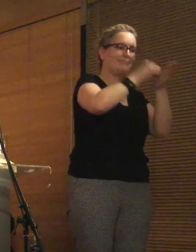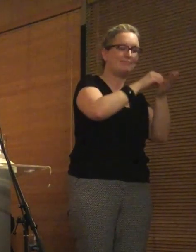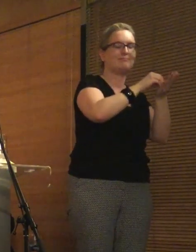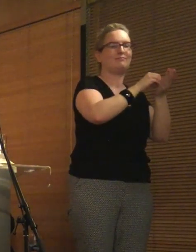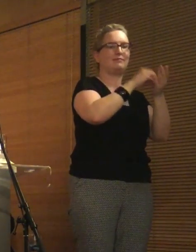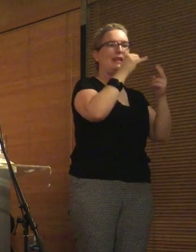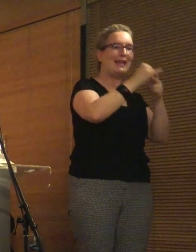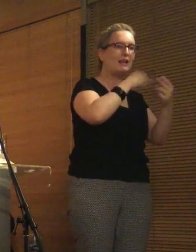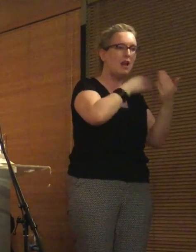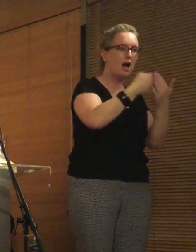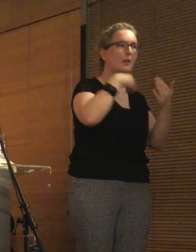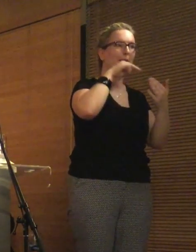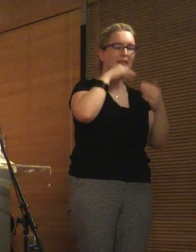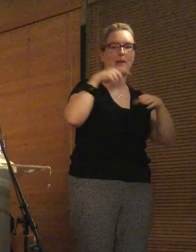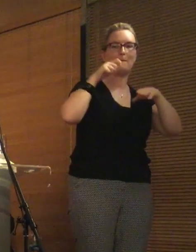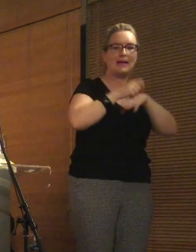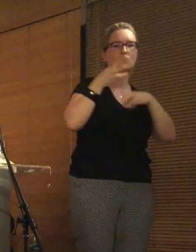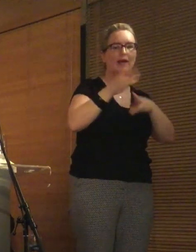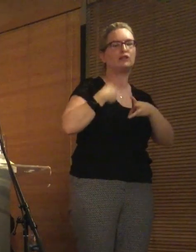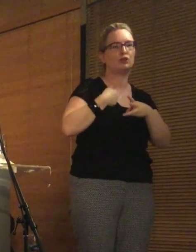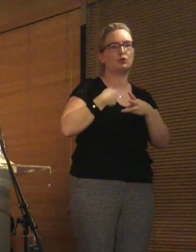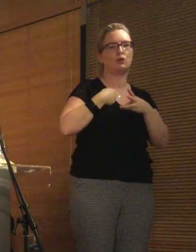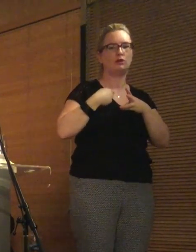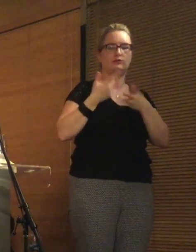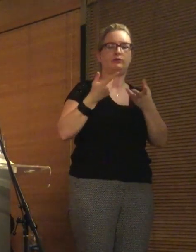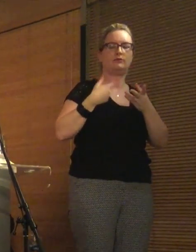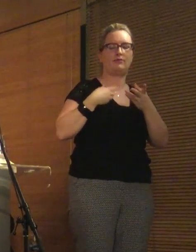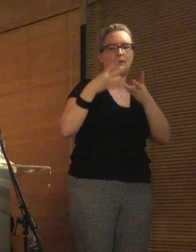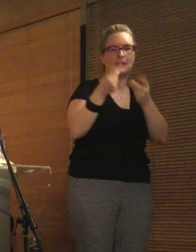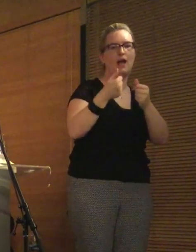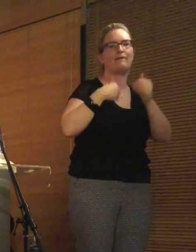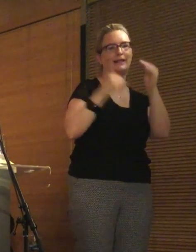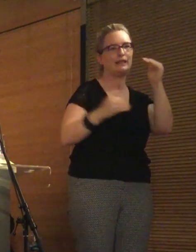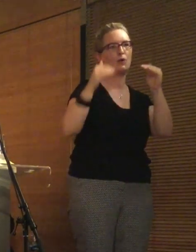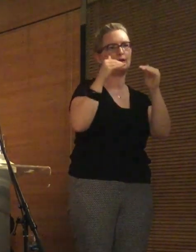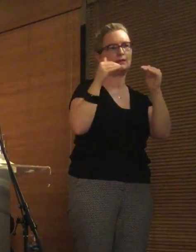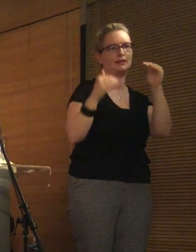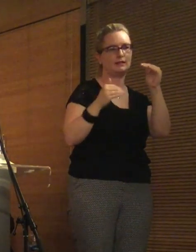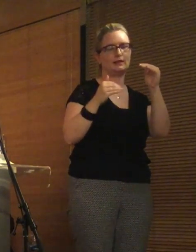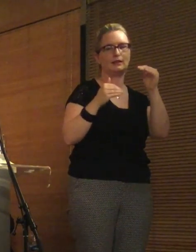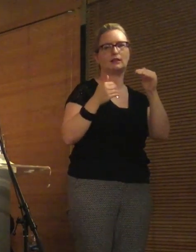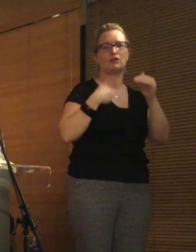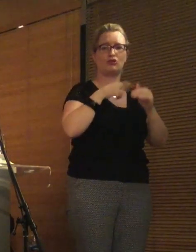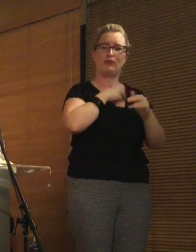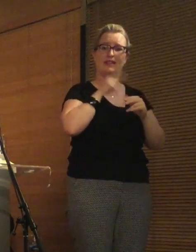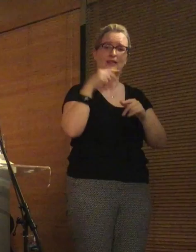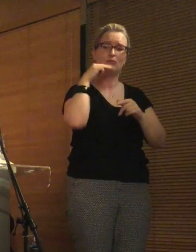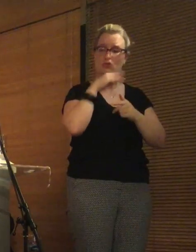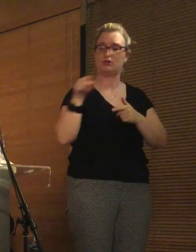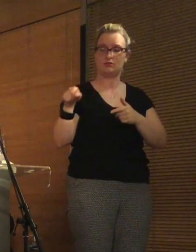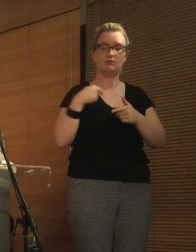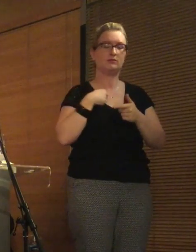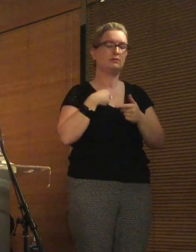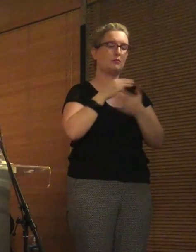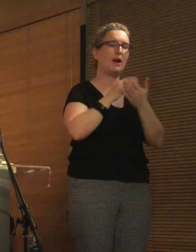It seems to me that the whole chapter is a must read and study for all women and all legislators. Yeah.